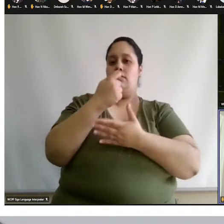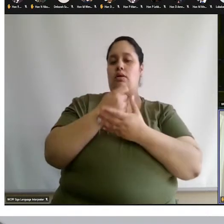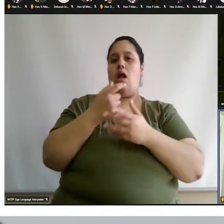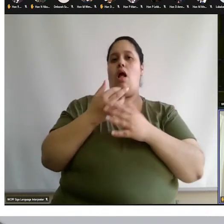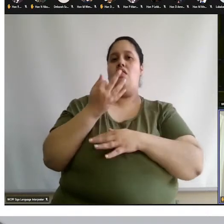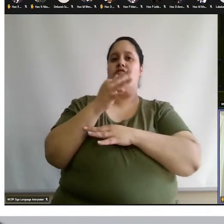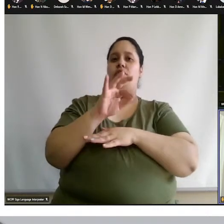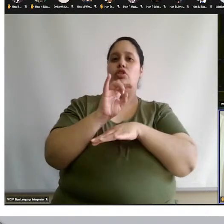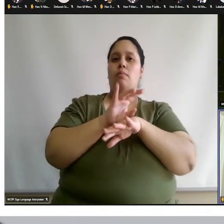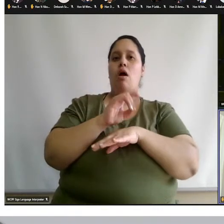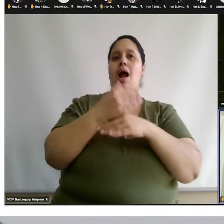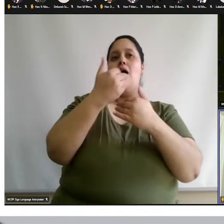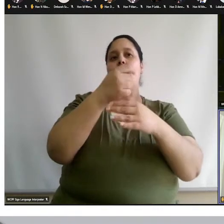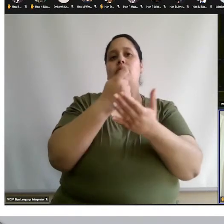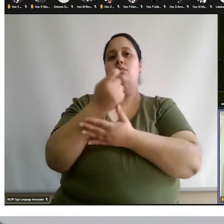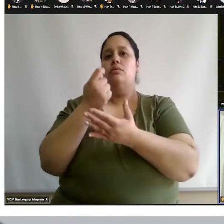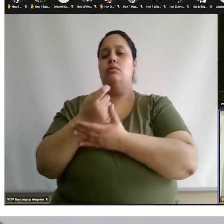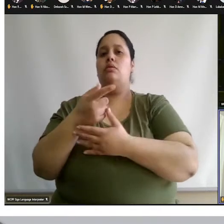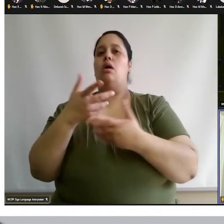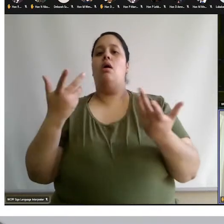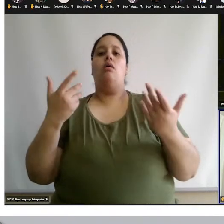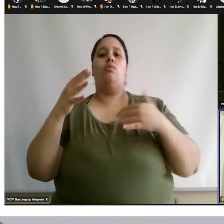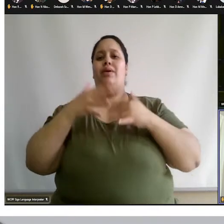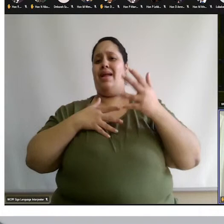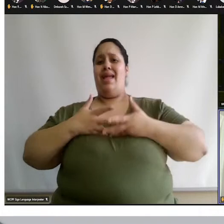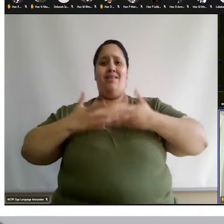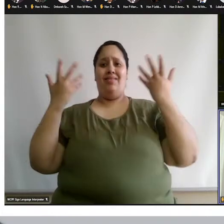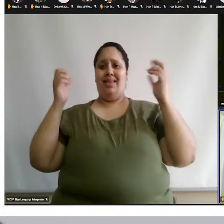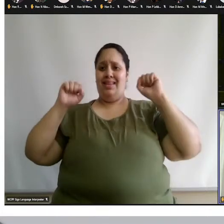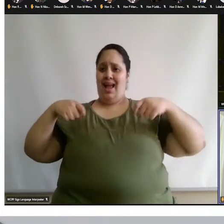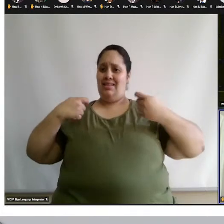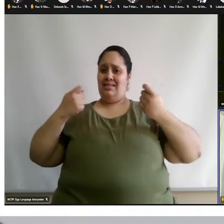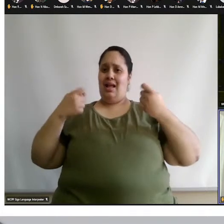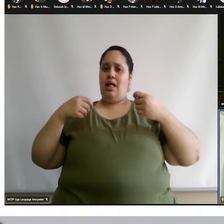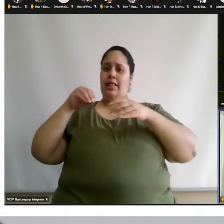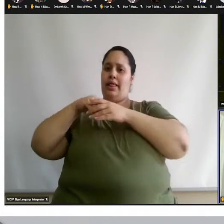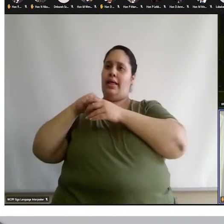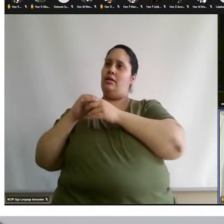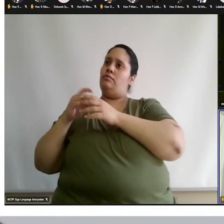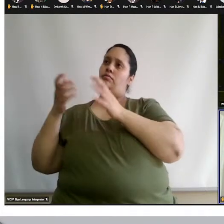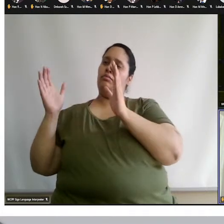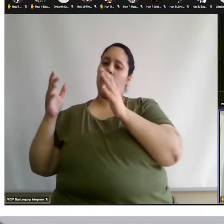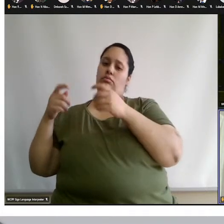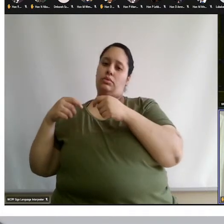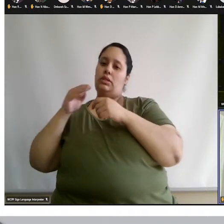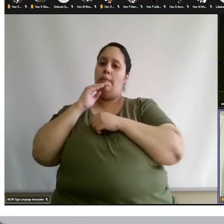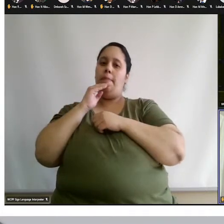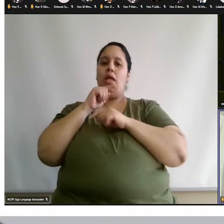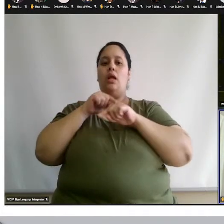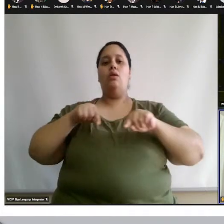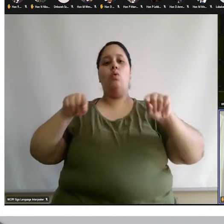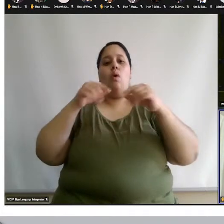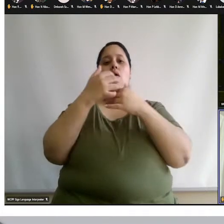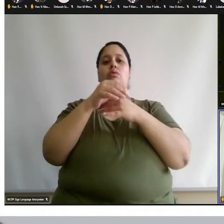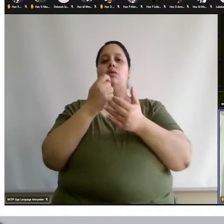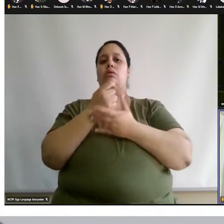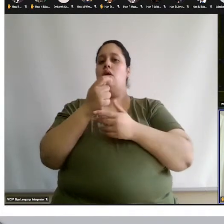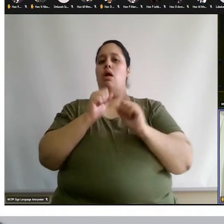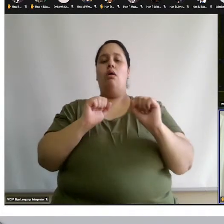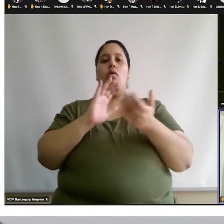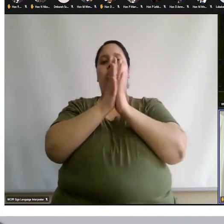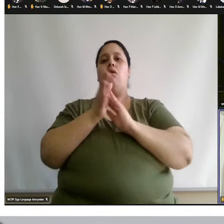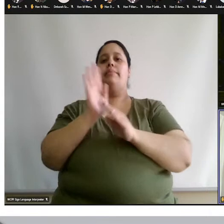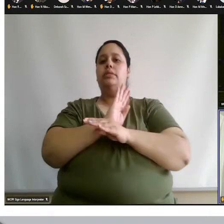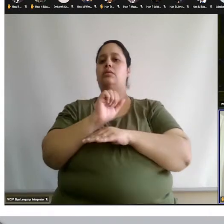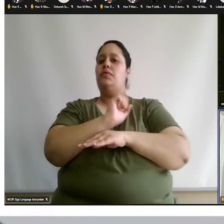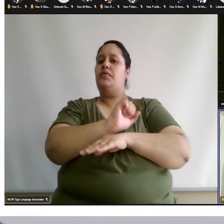markets. They could sell everything. So the small man was destroyed. And now with COVID,